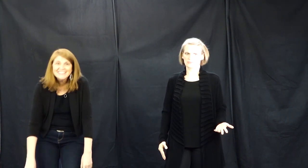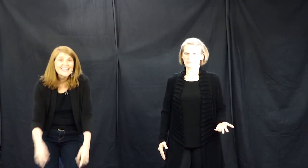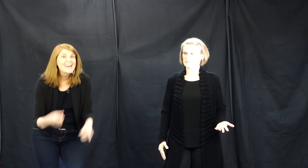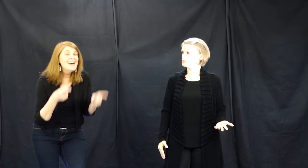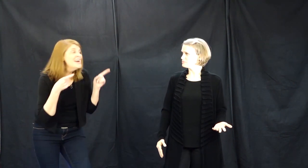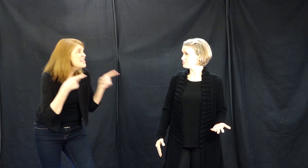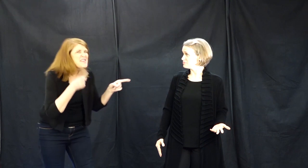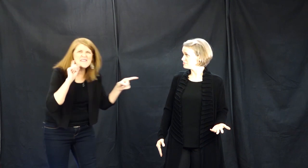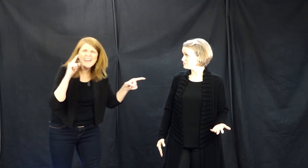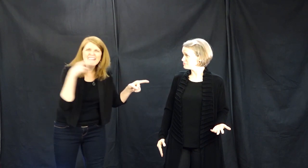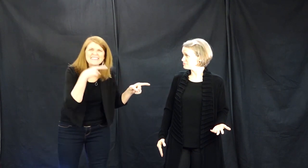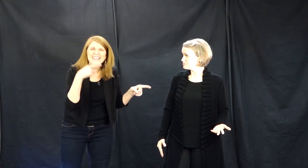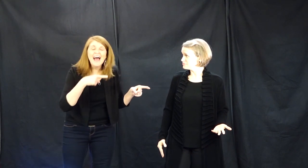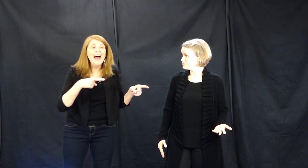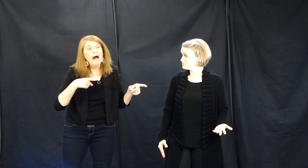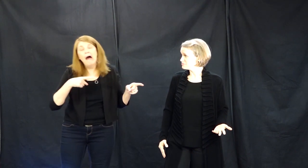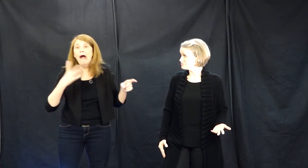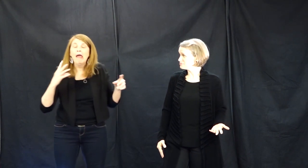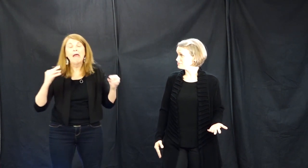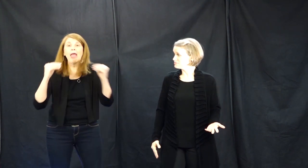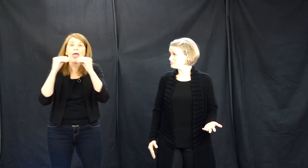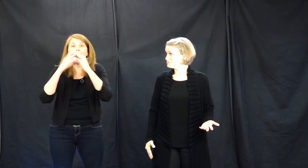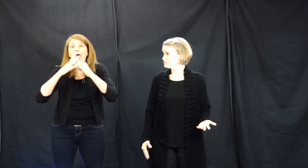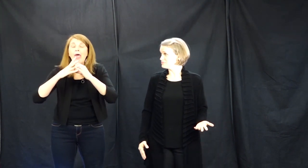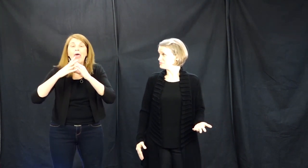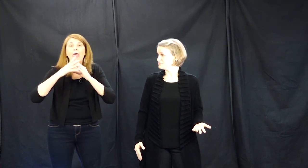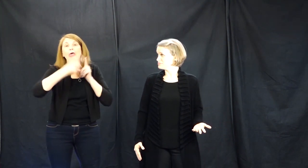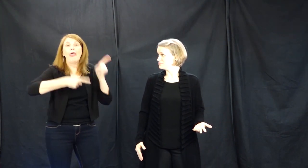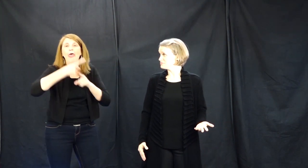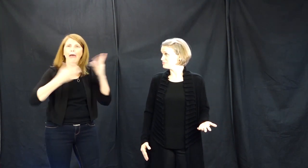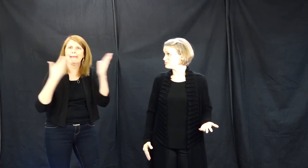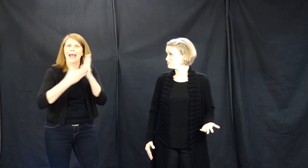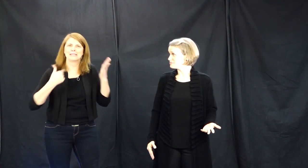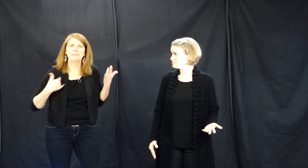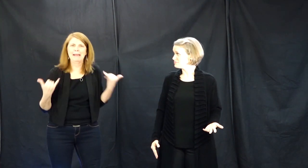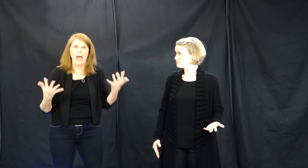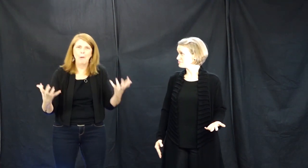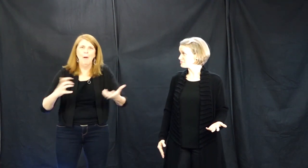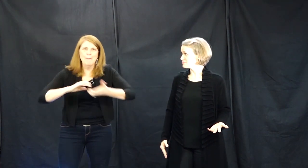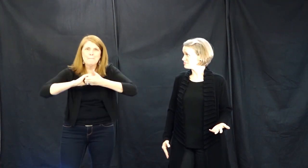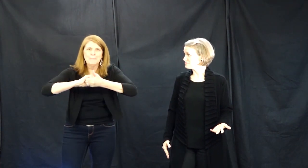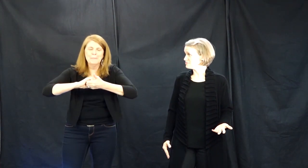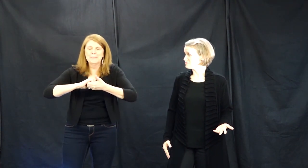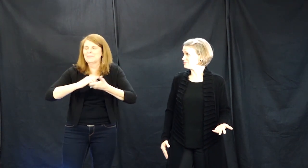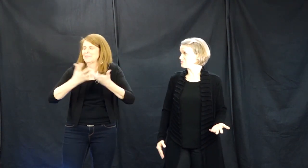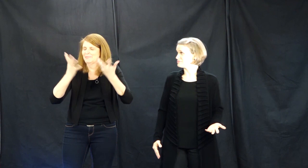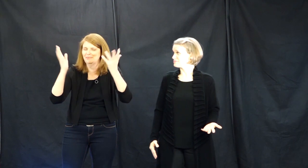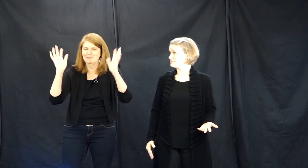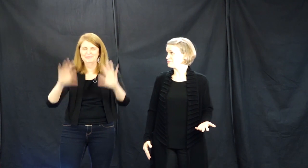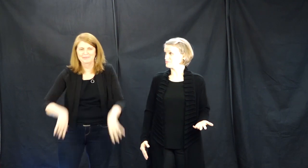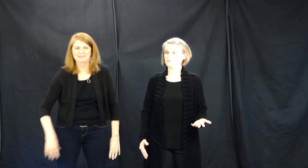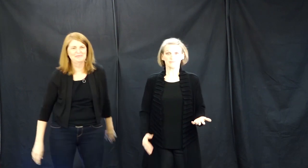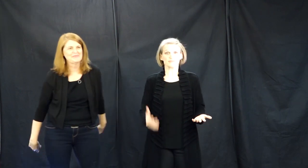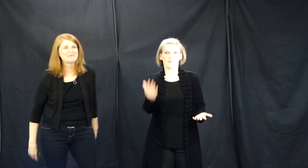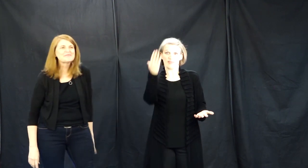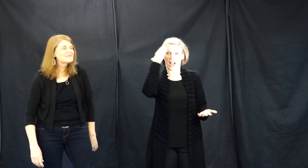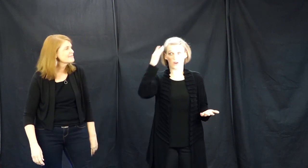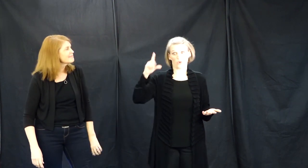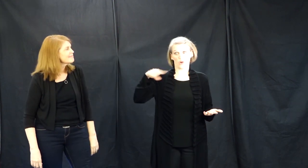hear this guy? Man openly campaigns against me, talking about I look forward to our partnership. It is crazy that the guy who comes in second